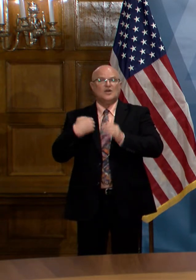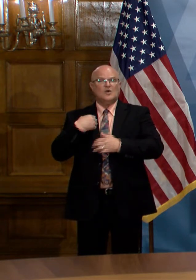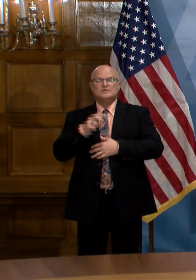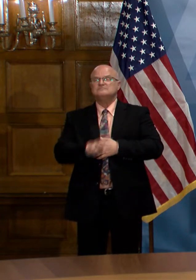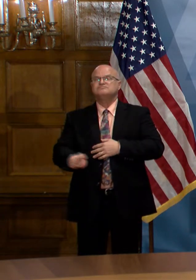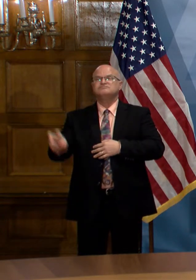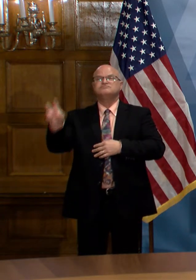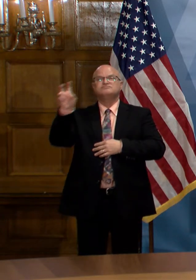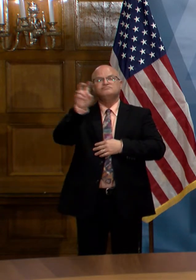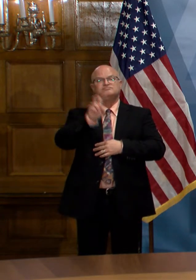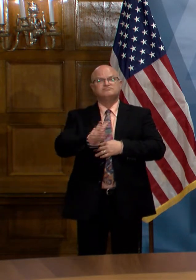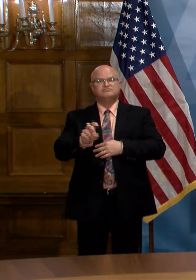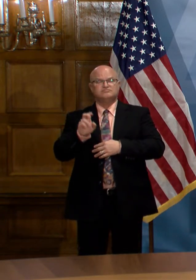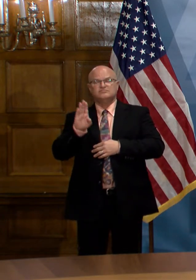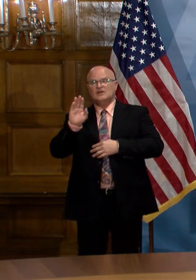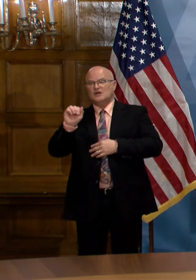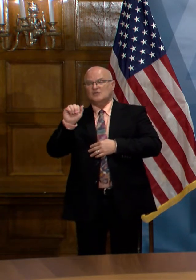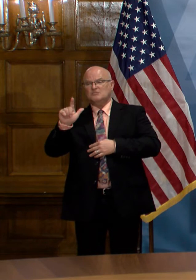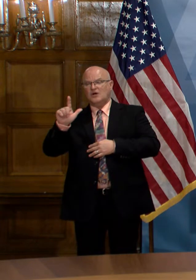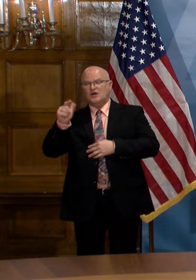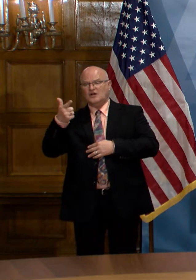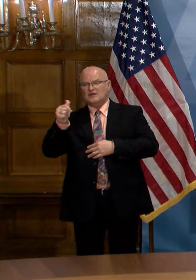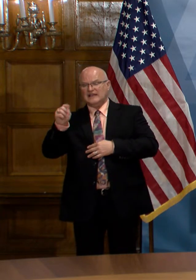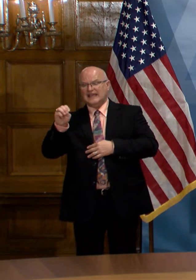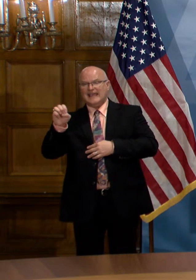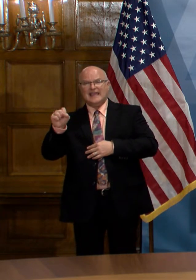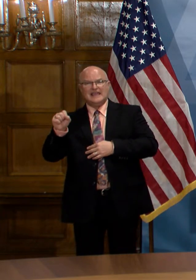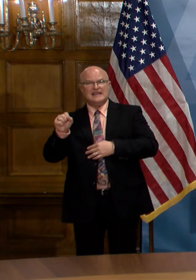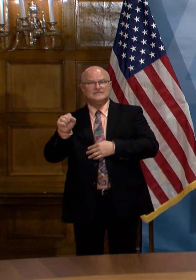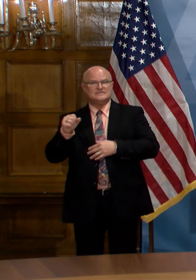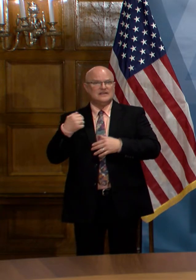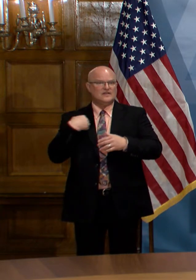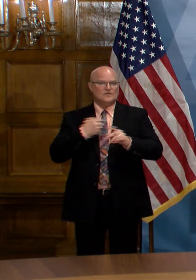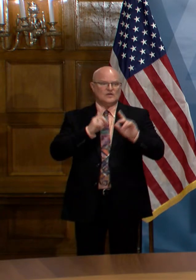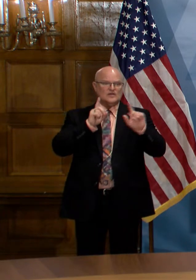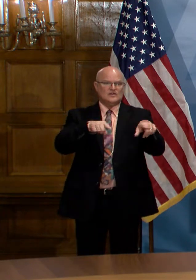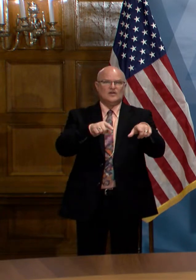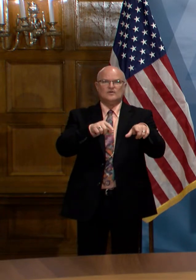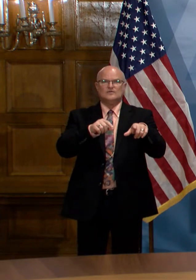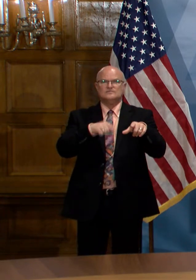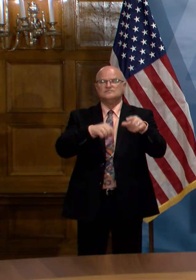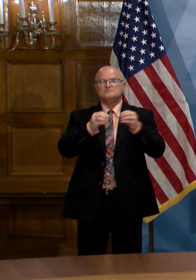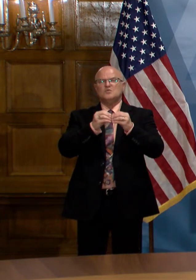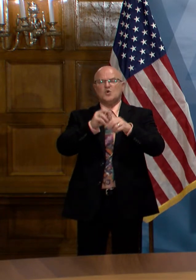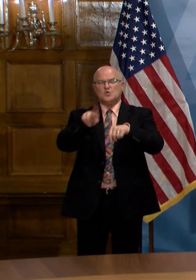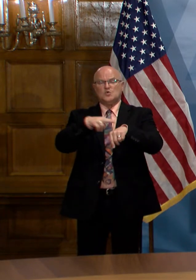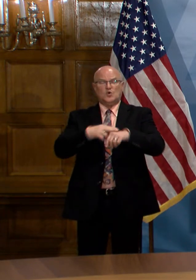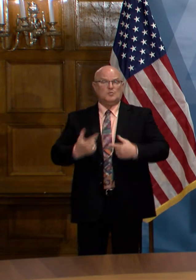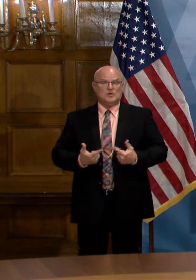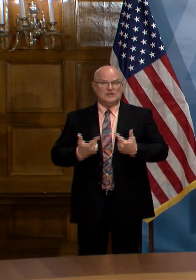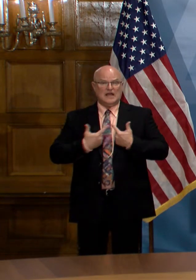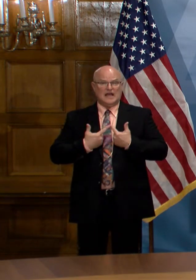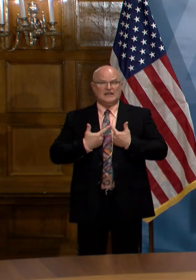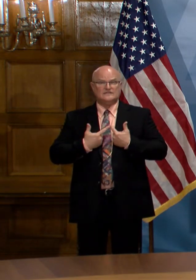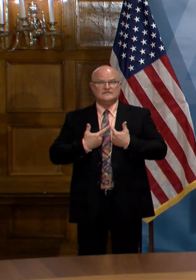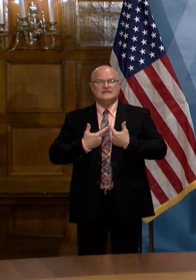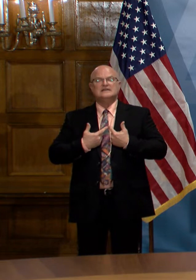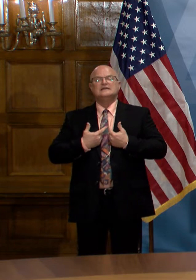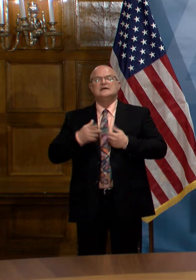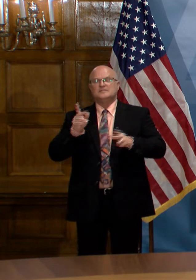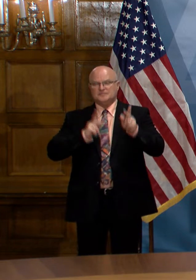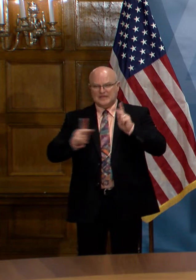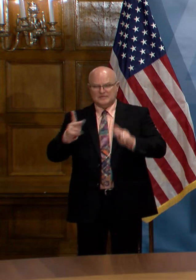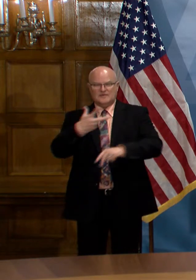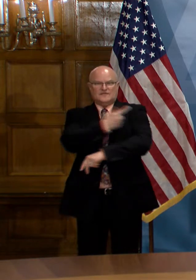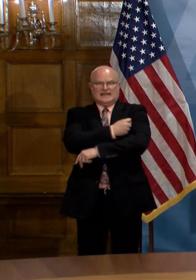travel, we go to ball games together, and if we're going to get to the more normal life, we need to have everyone